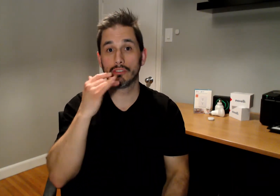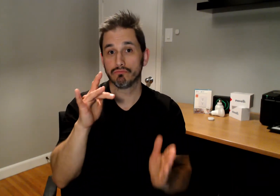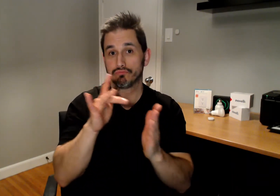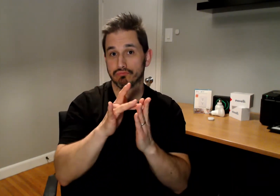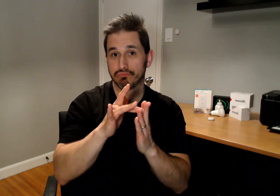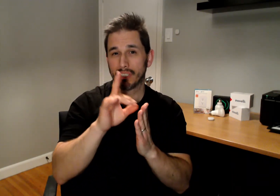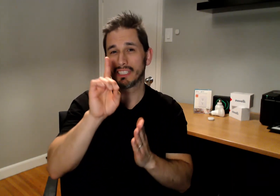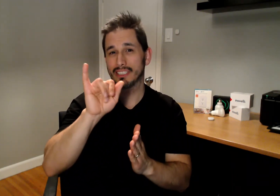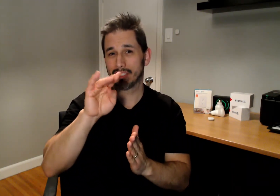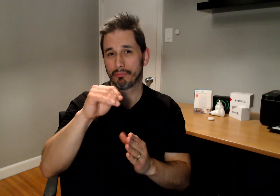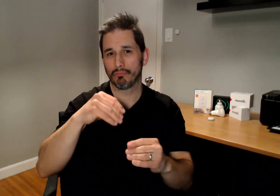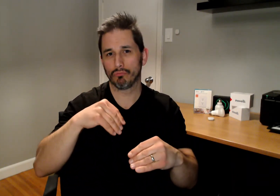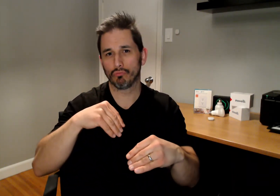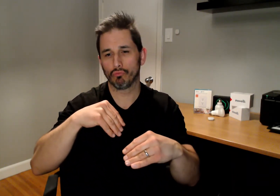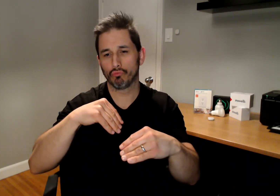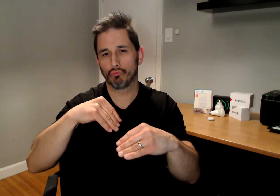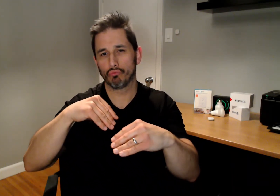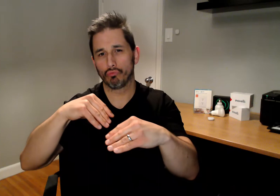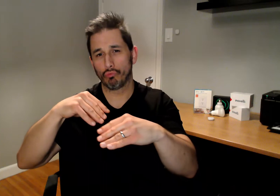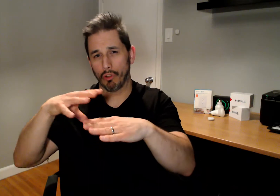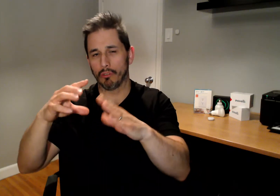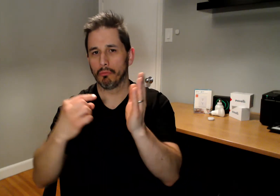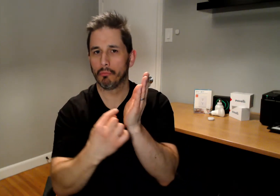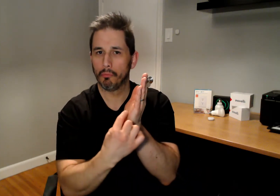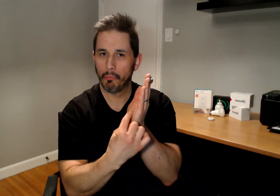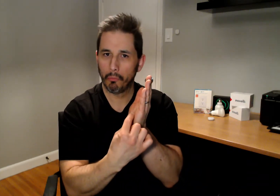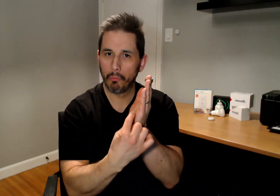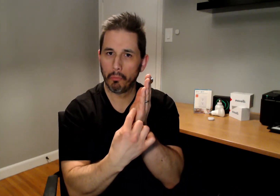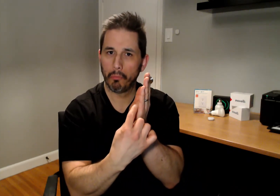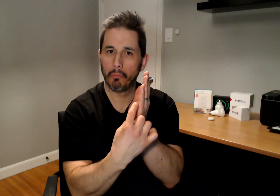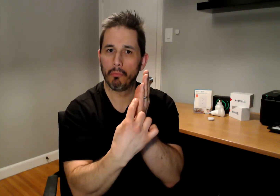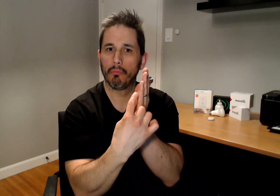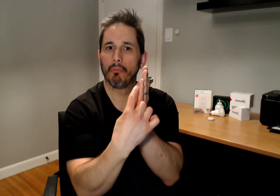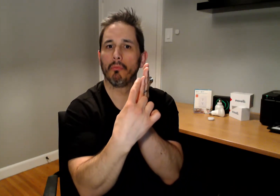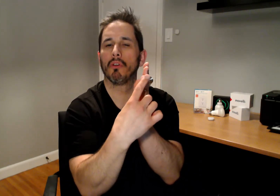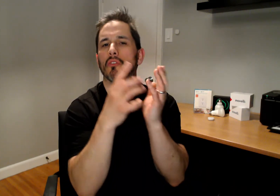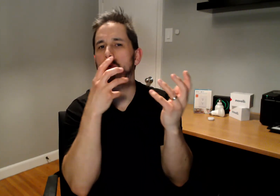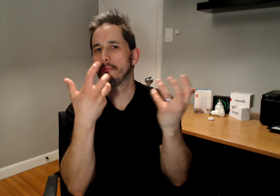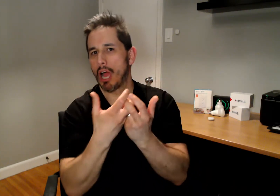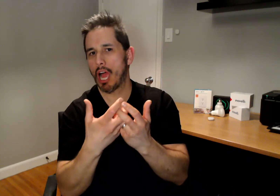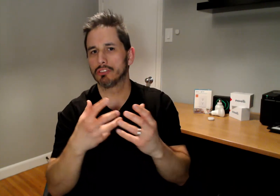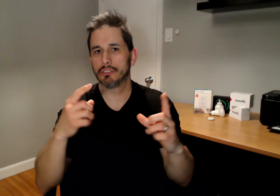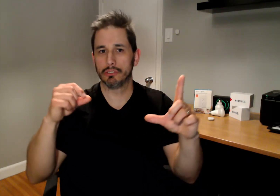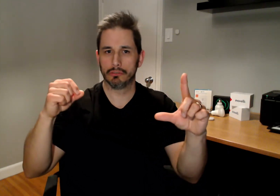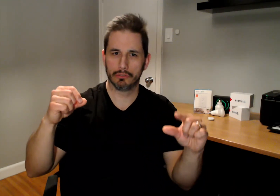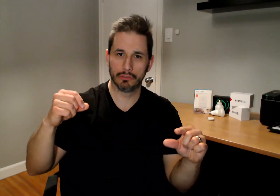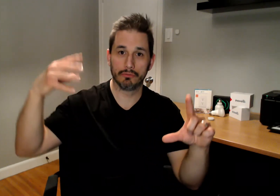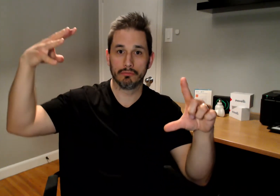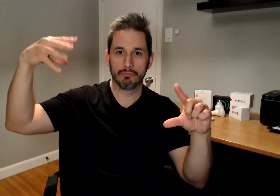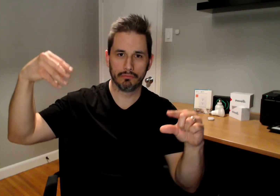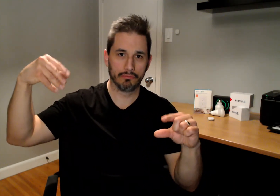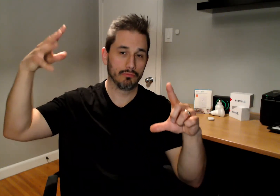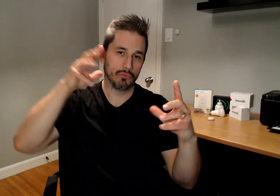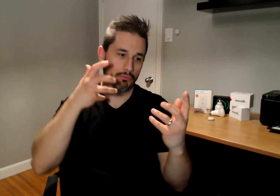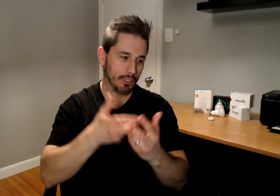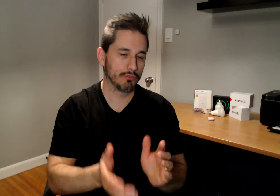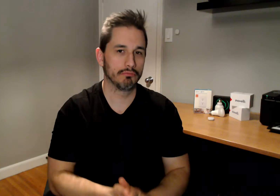This LED also glows at night so you know where to find the switch. Also, if you were to press and hold to dim a light,